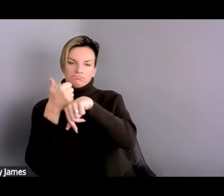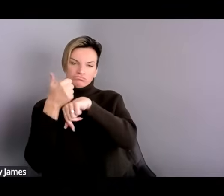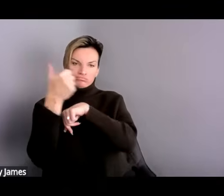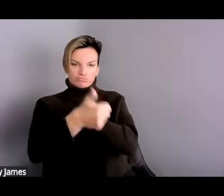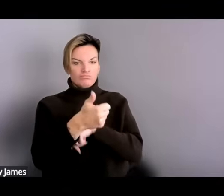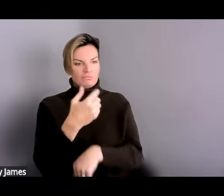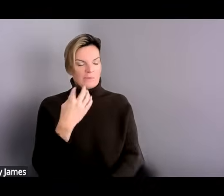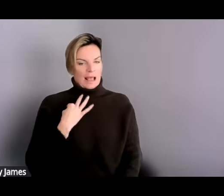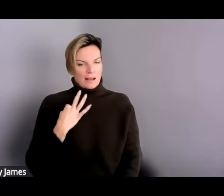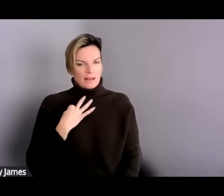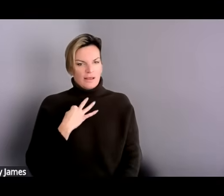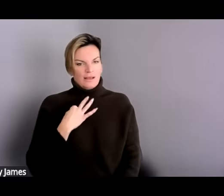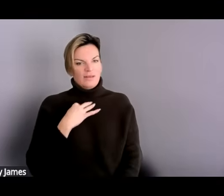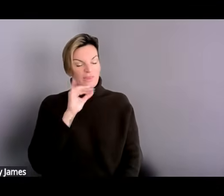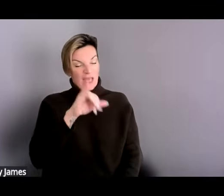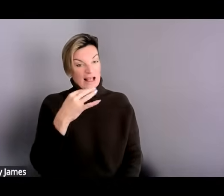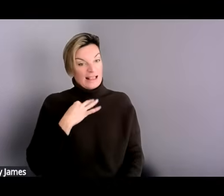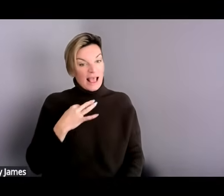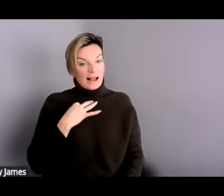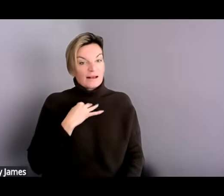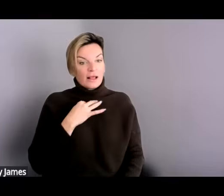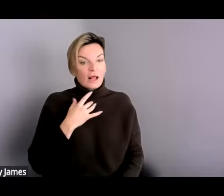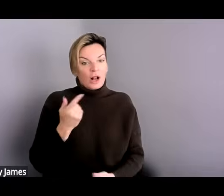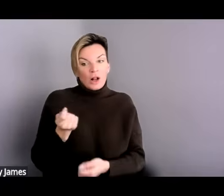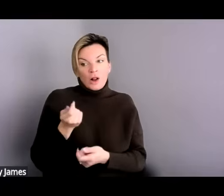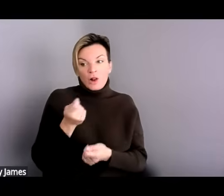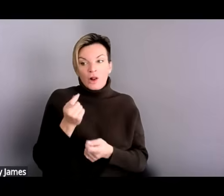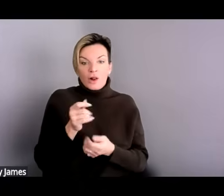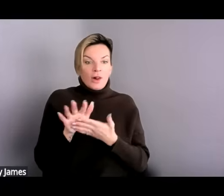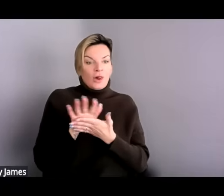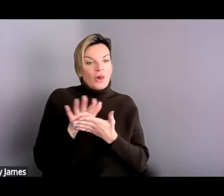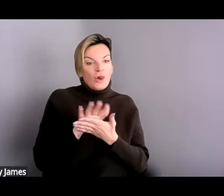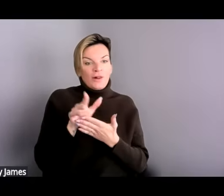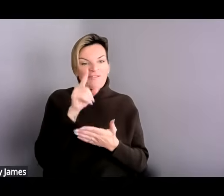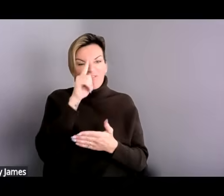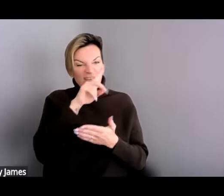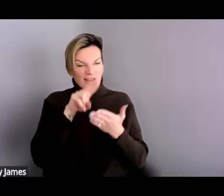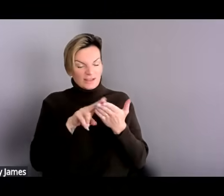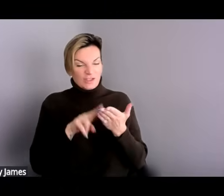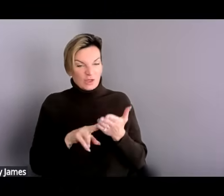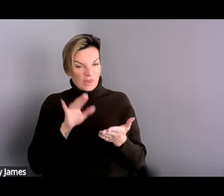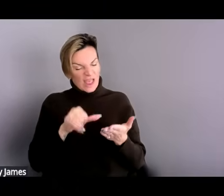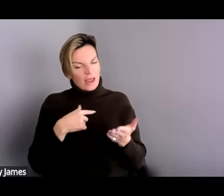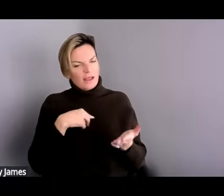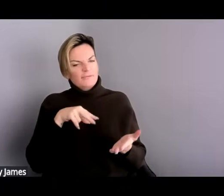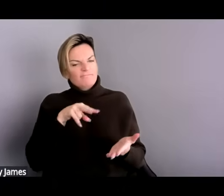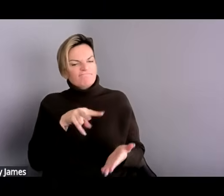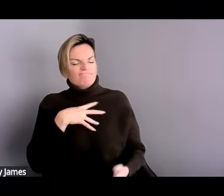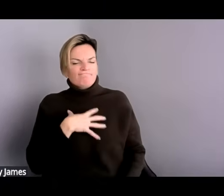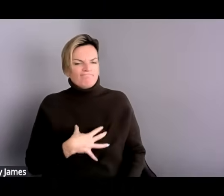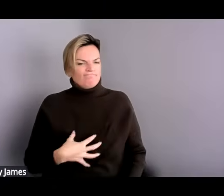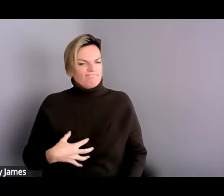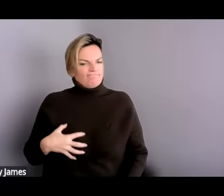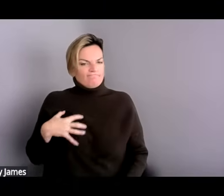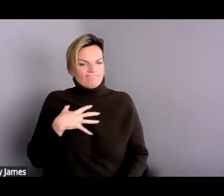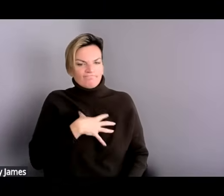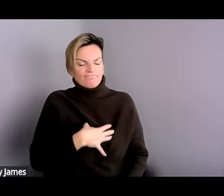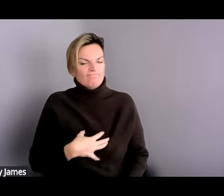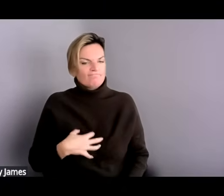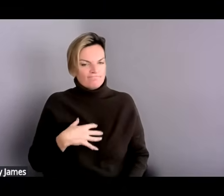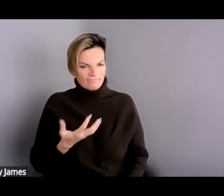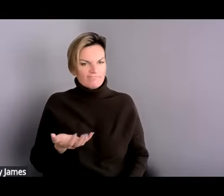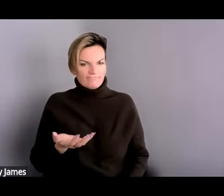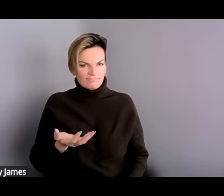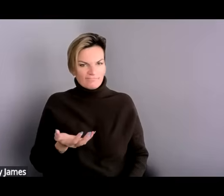me, right? Because he didn't do a good job. And I think that's important. It's